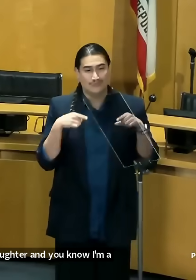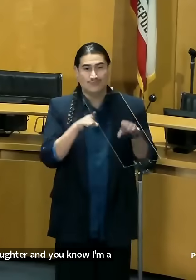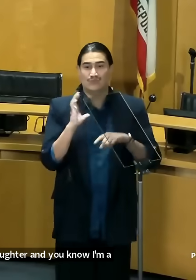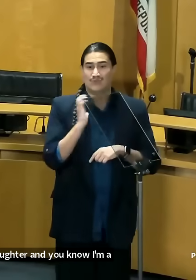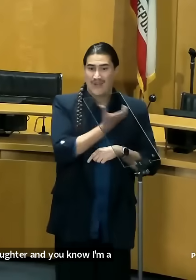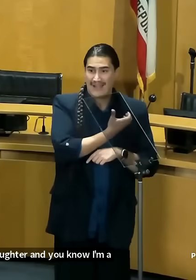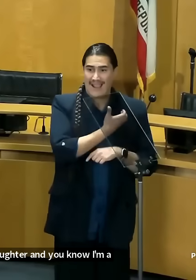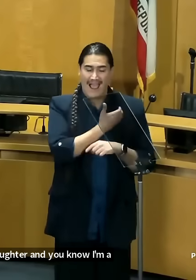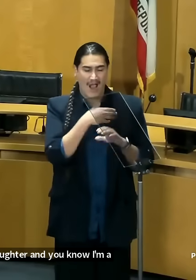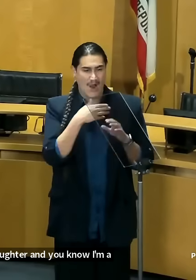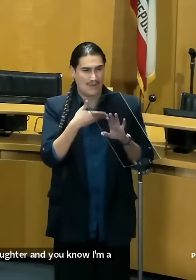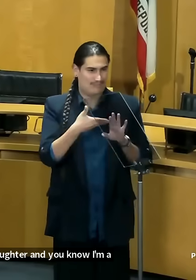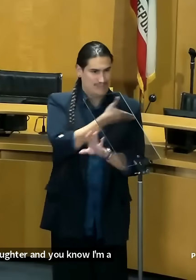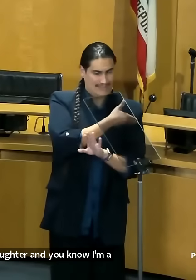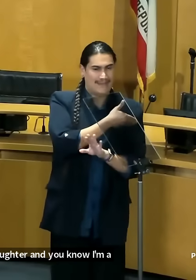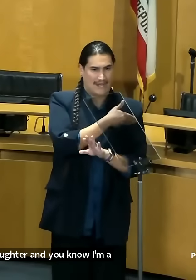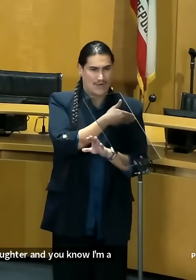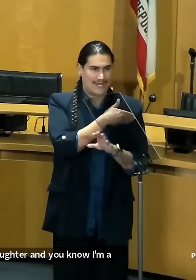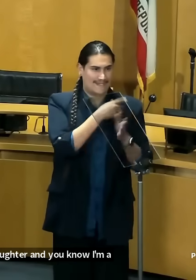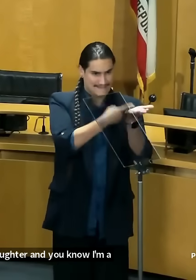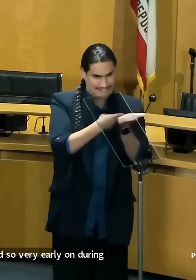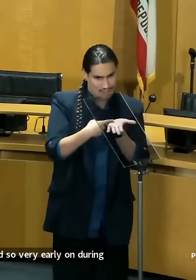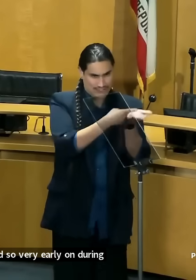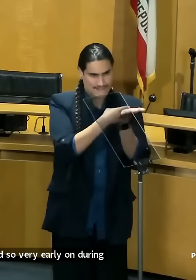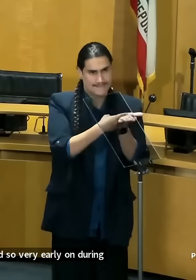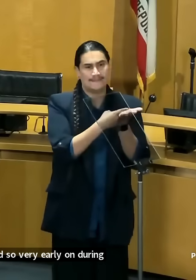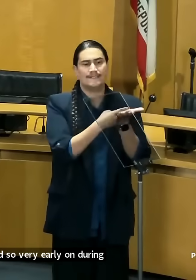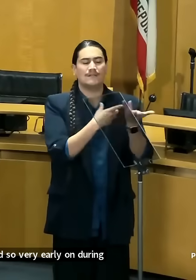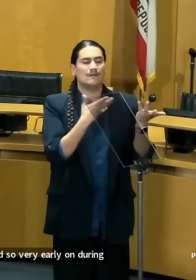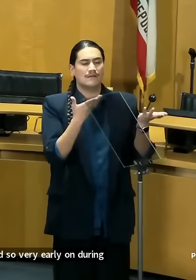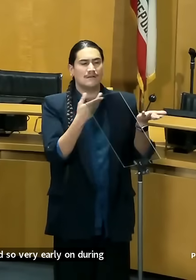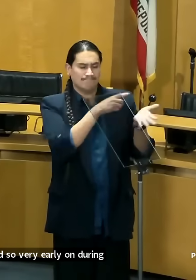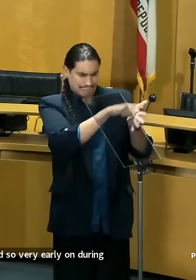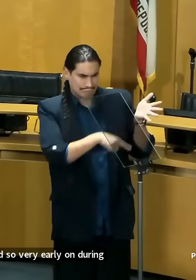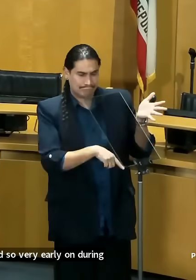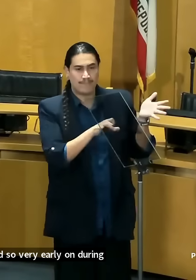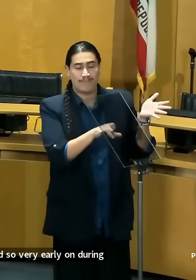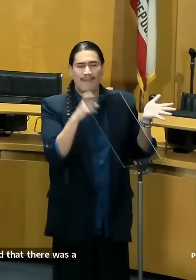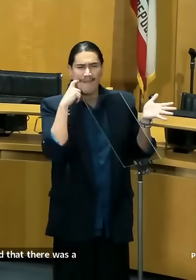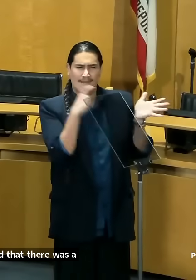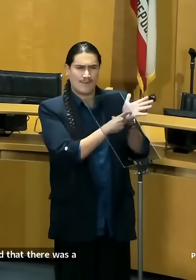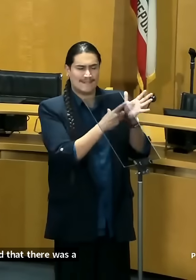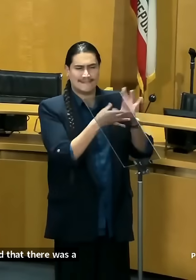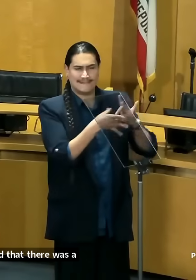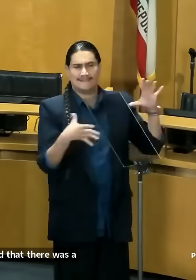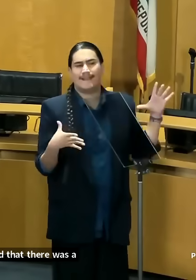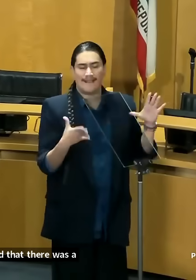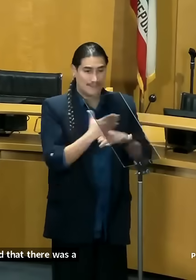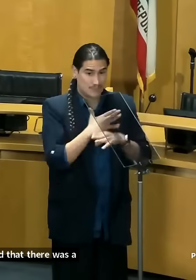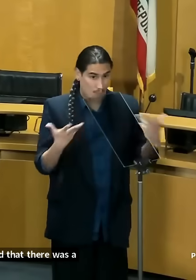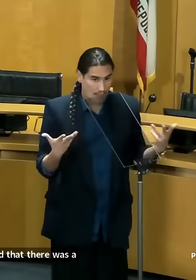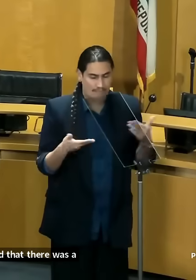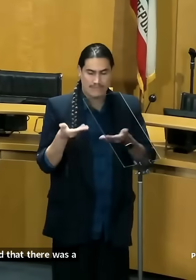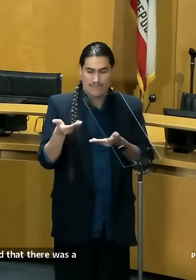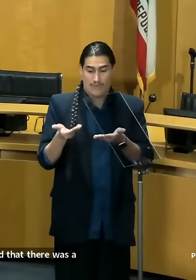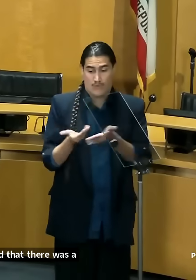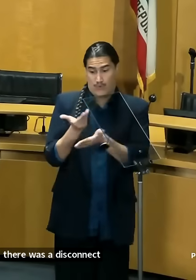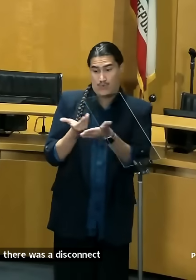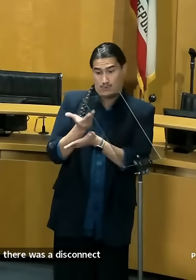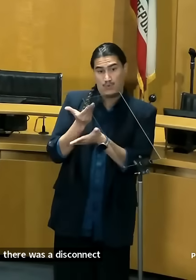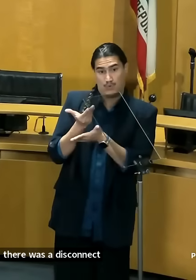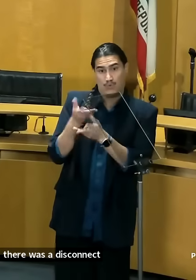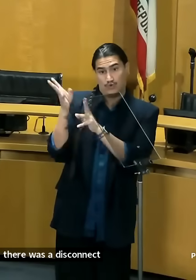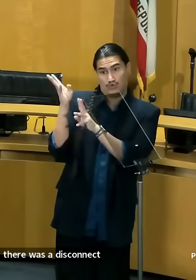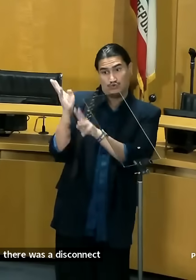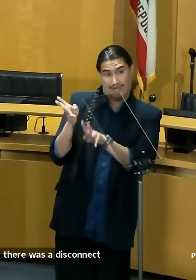our plenary, I recognized that there was a disconnect between the new